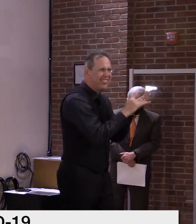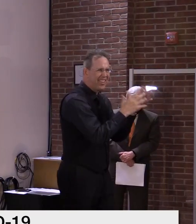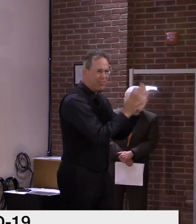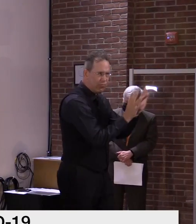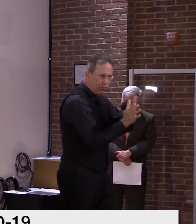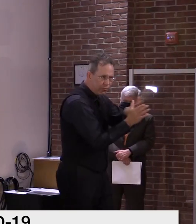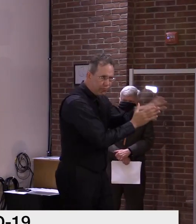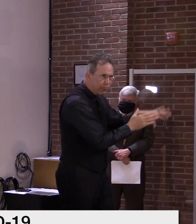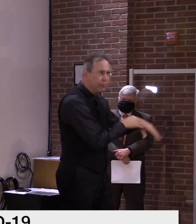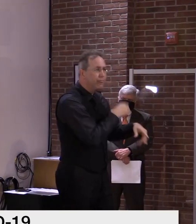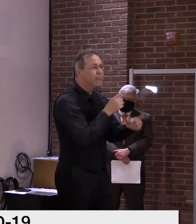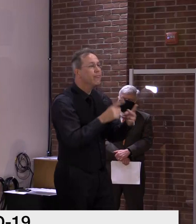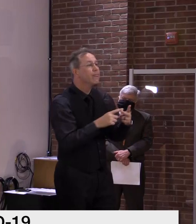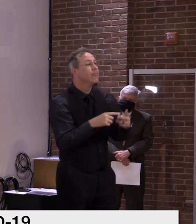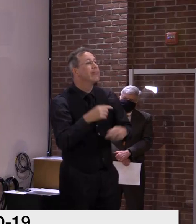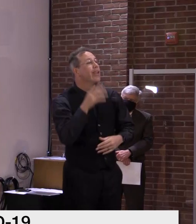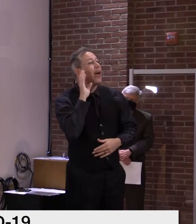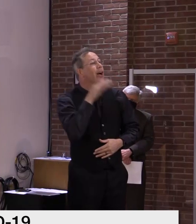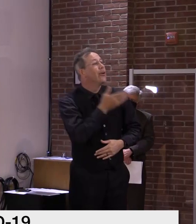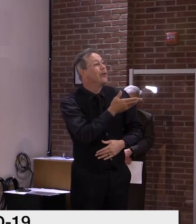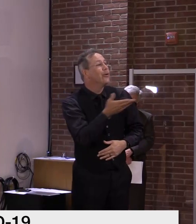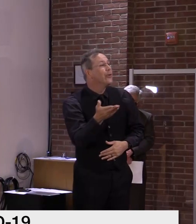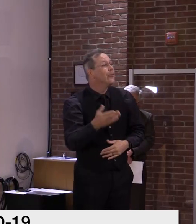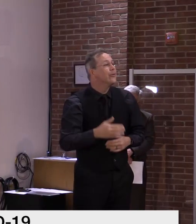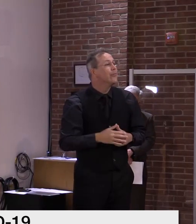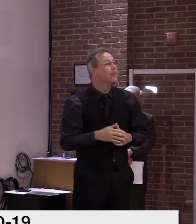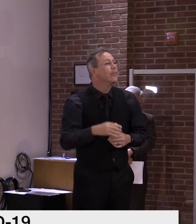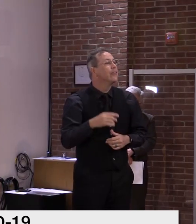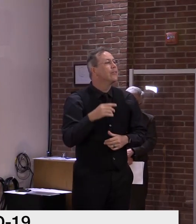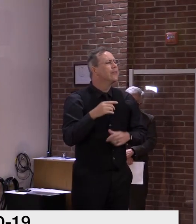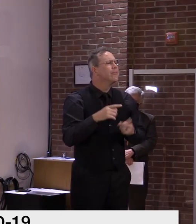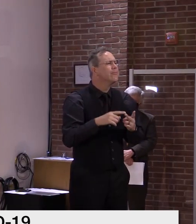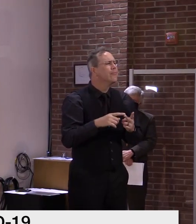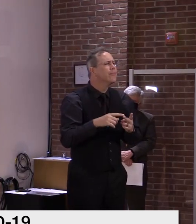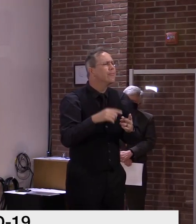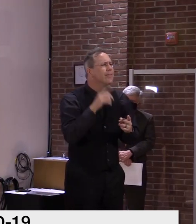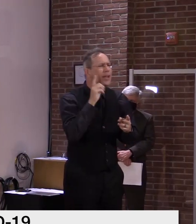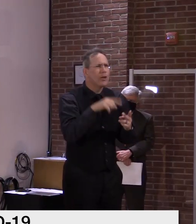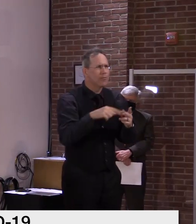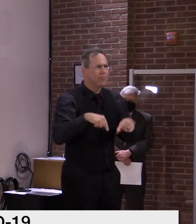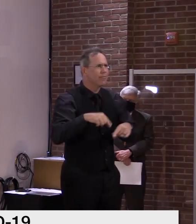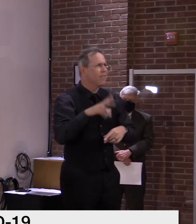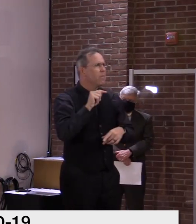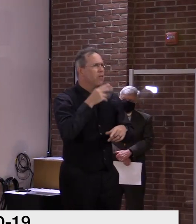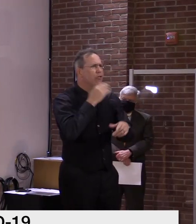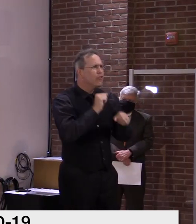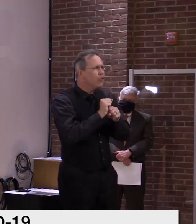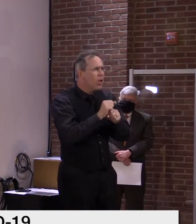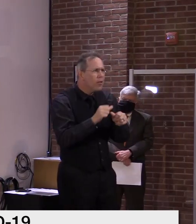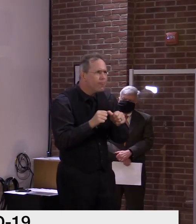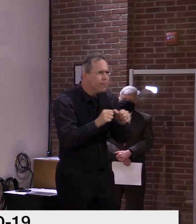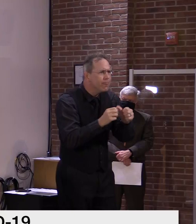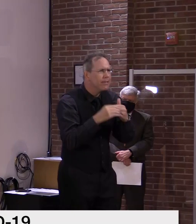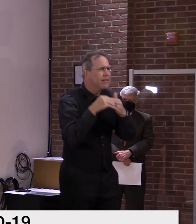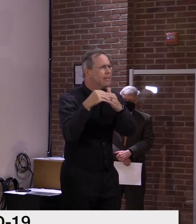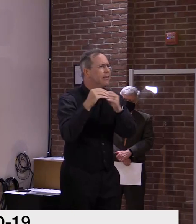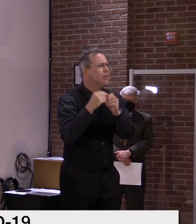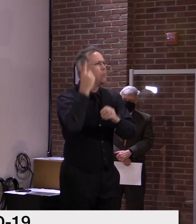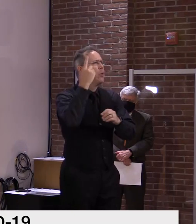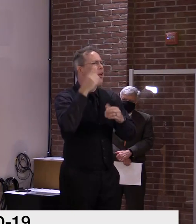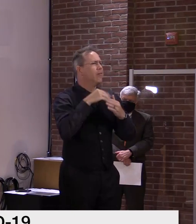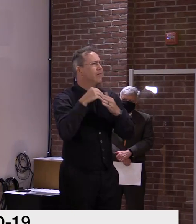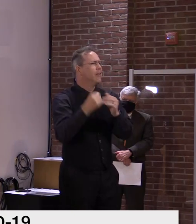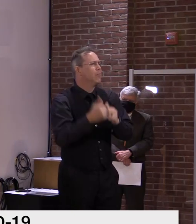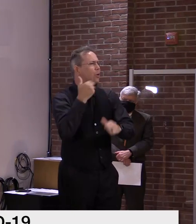our vaccination strategy continues to lead the nation, ranking first on percentage of the population who received at least one